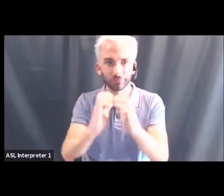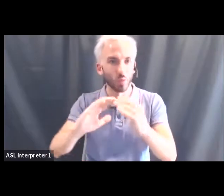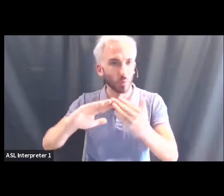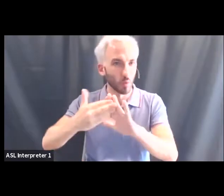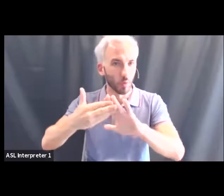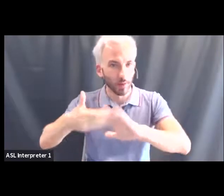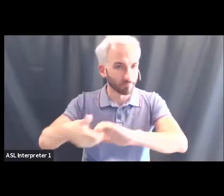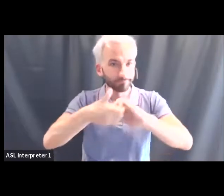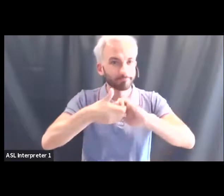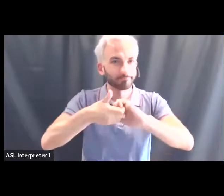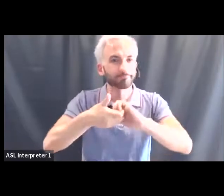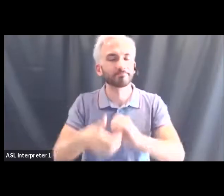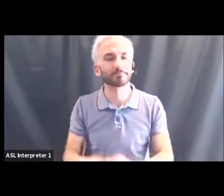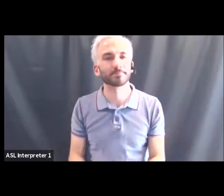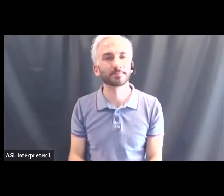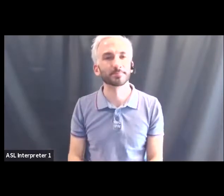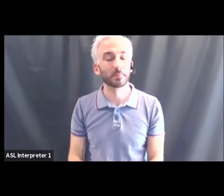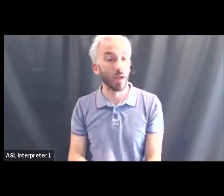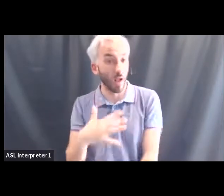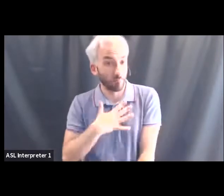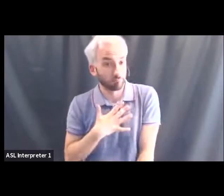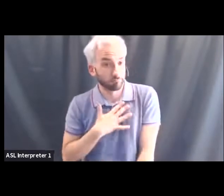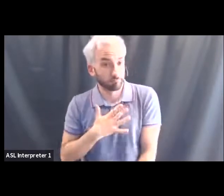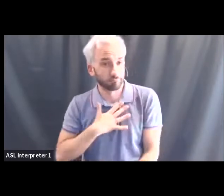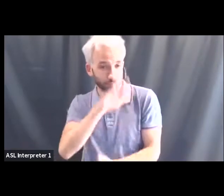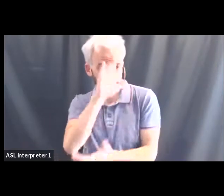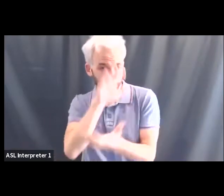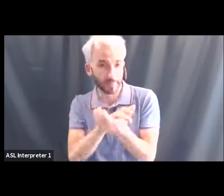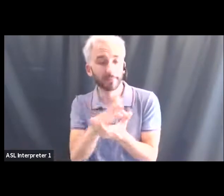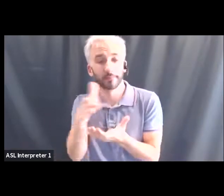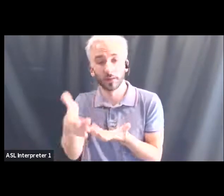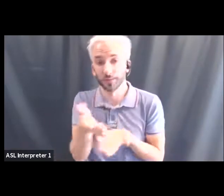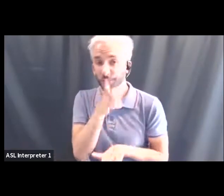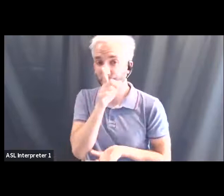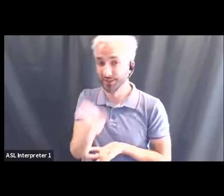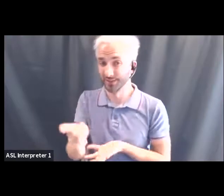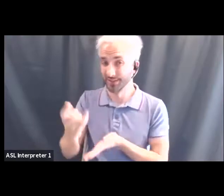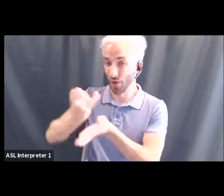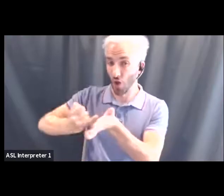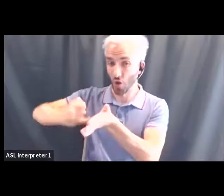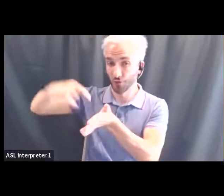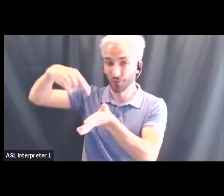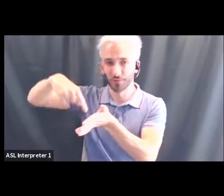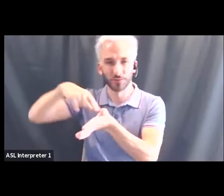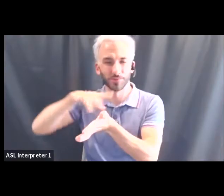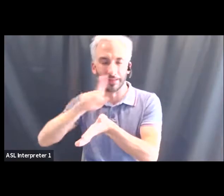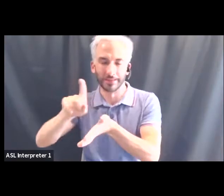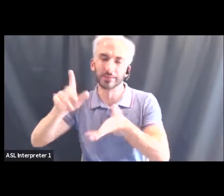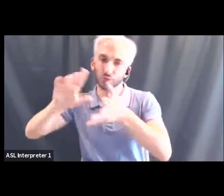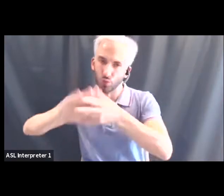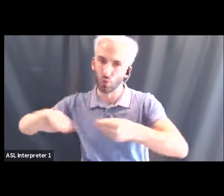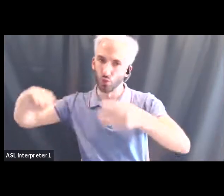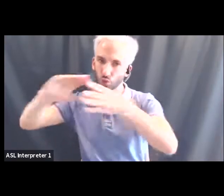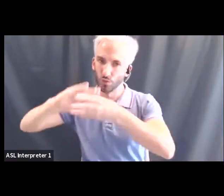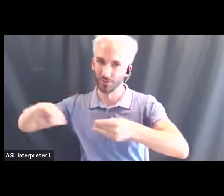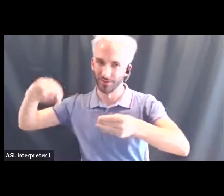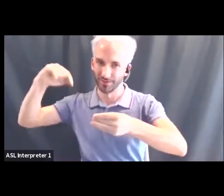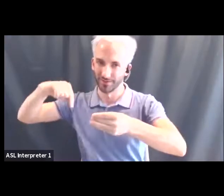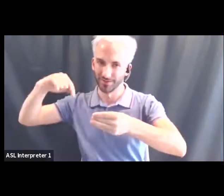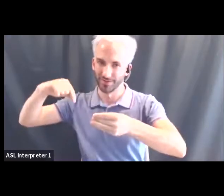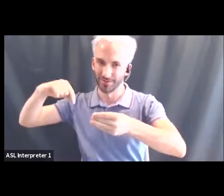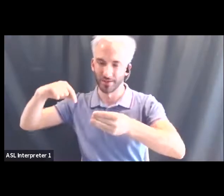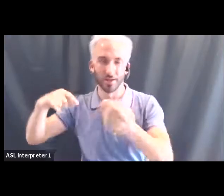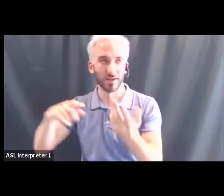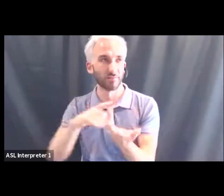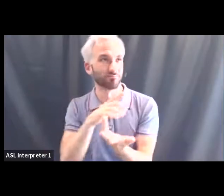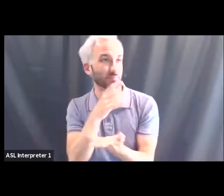I think that that community building through art essentially happens through storytelling, and that all forms